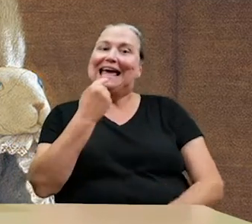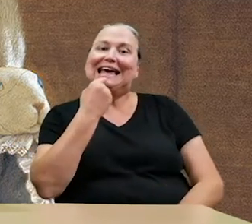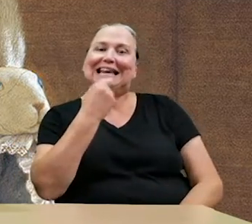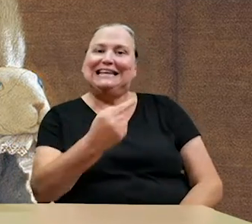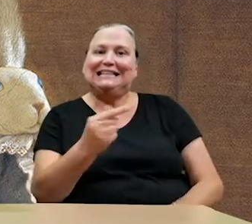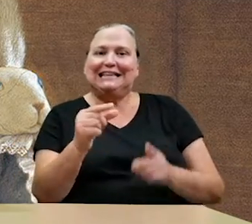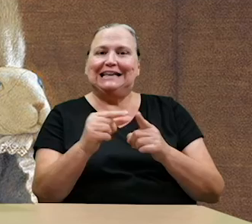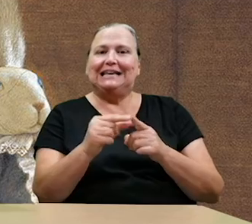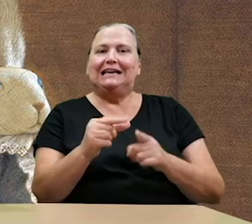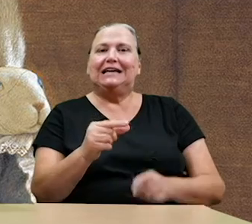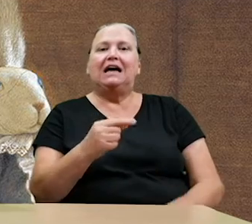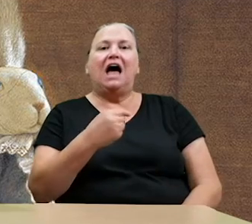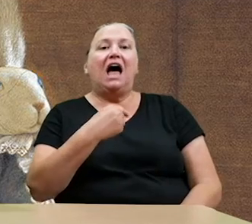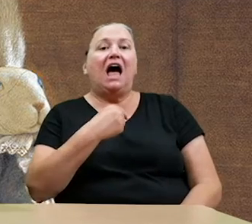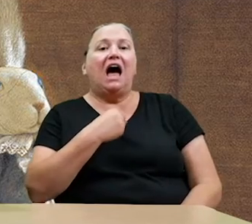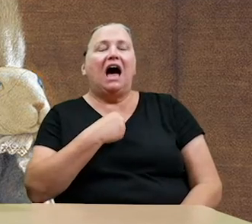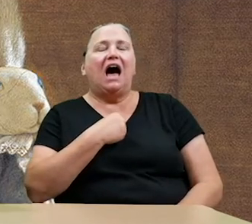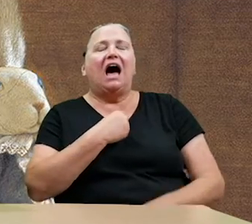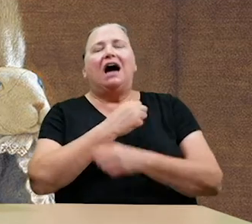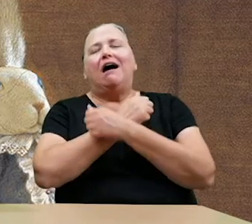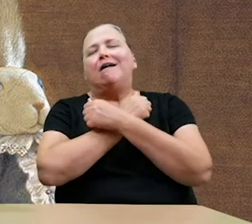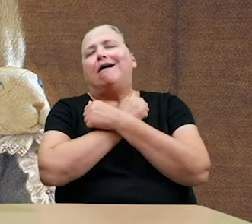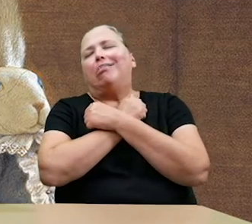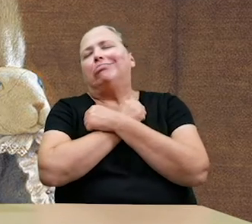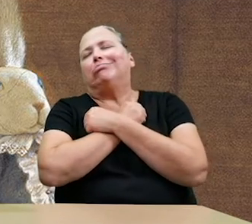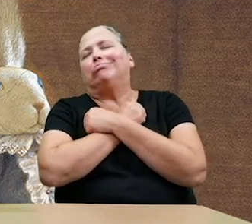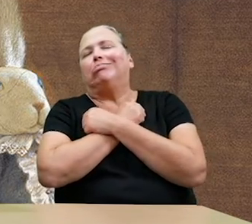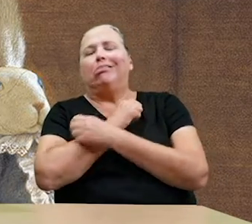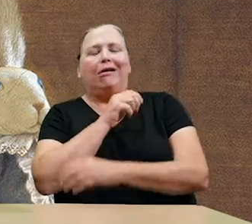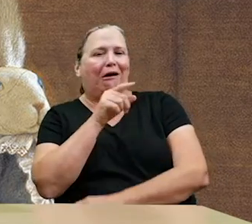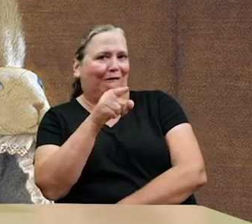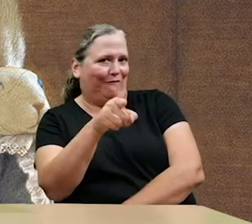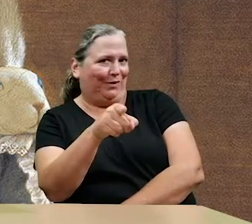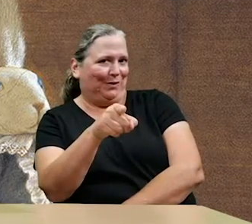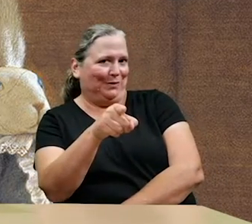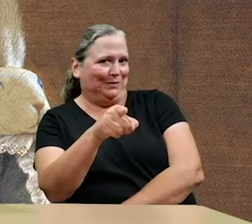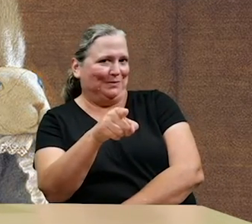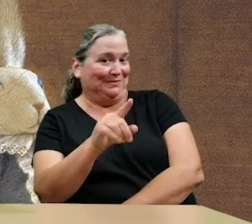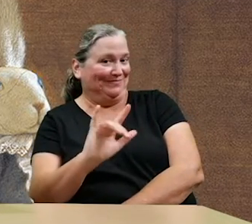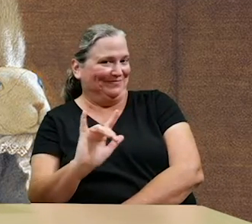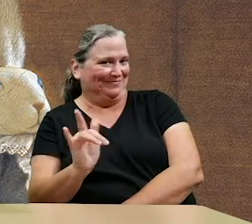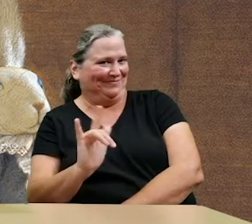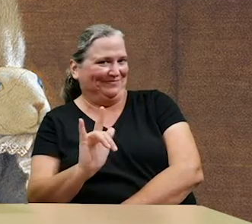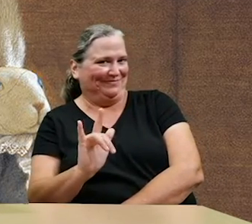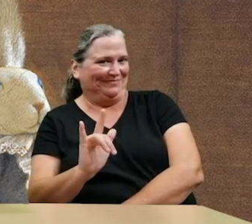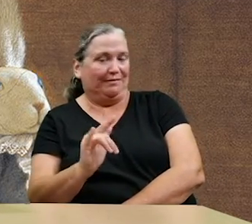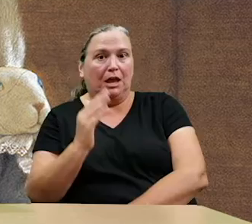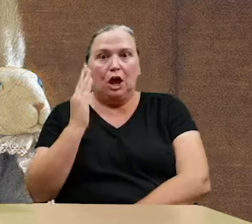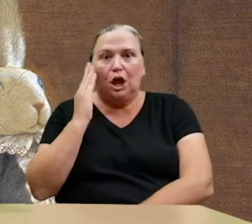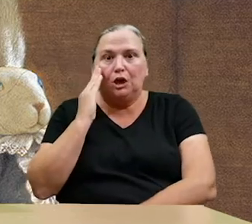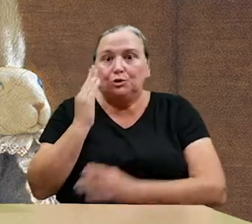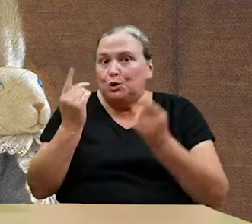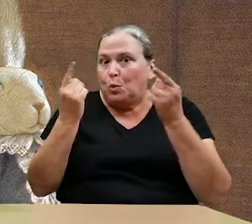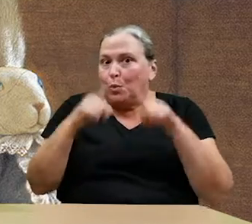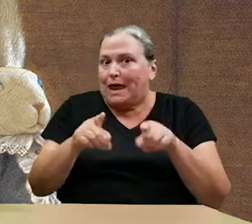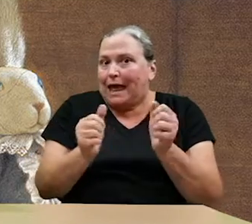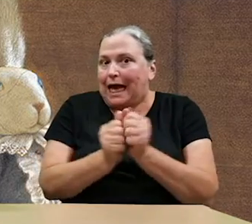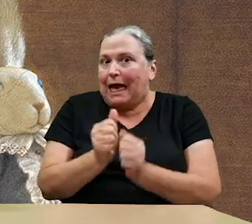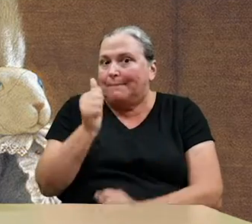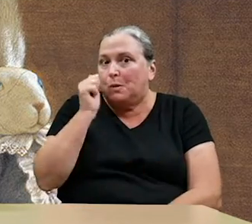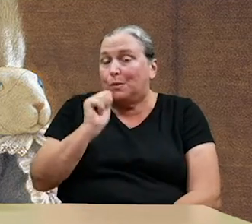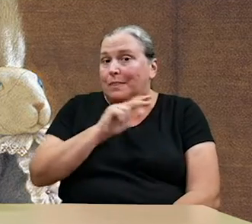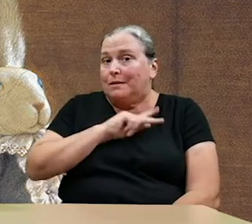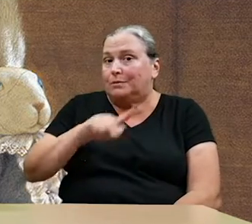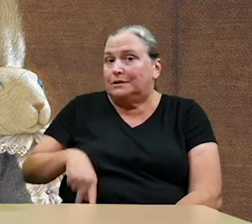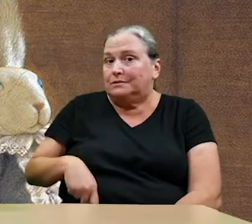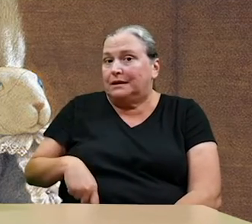her, I love you. But do you know what the princess did? Abilene